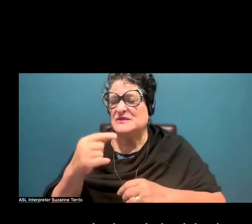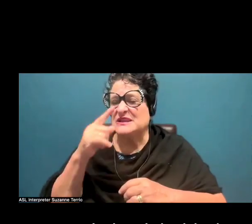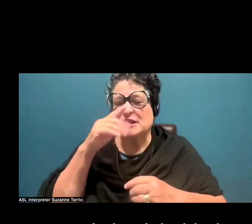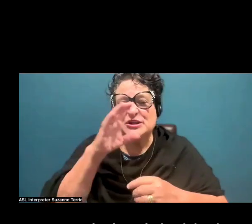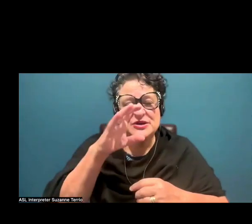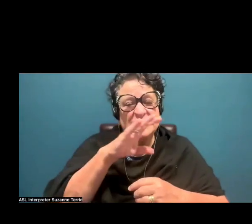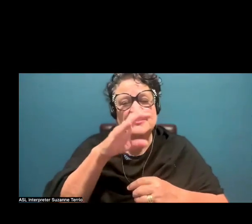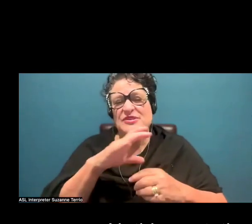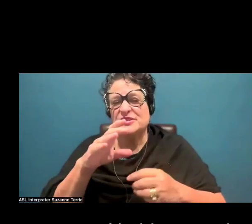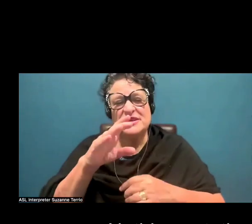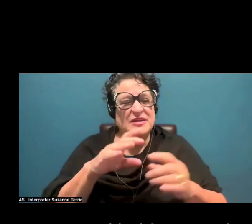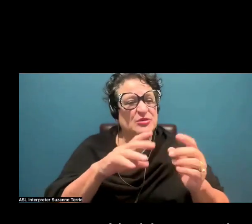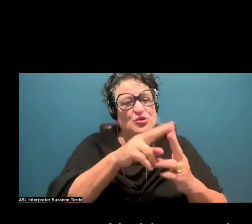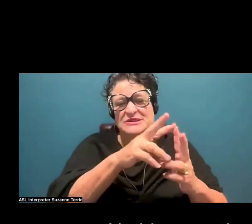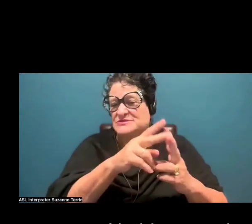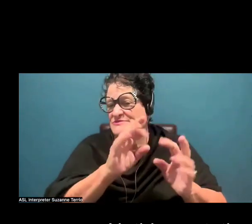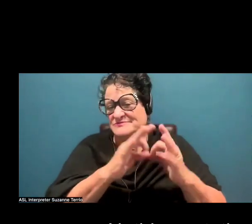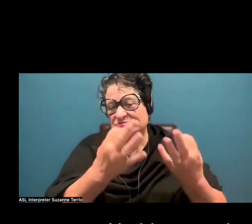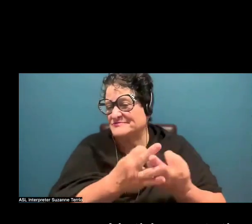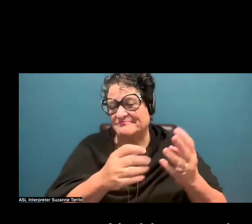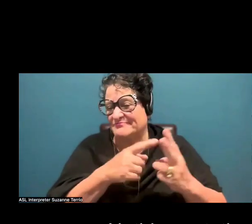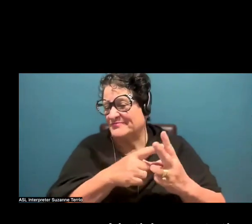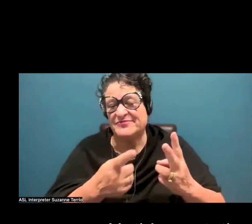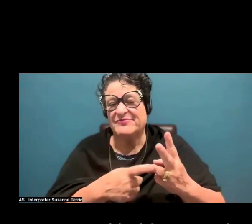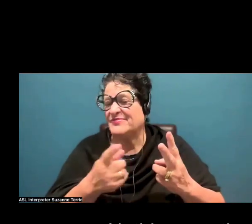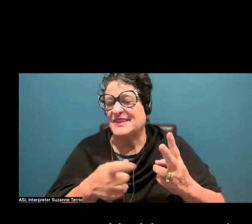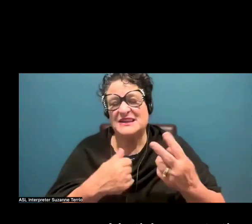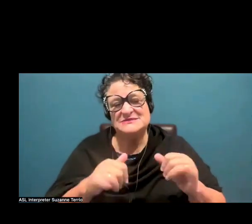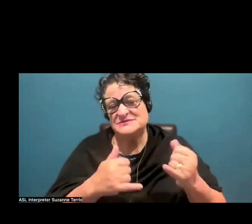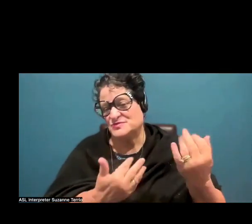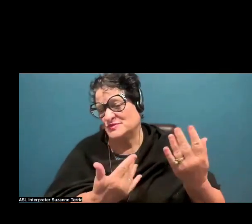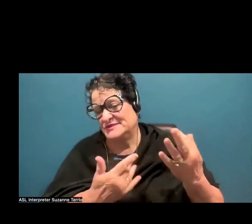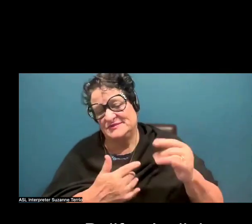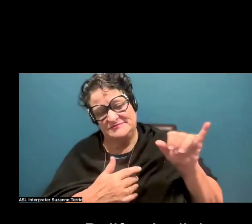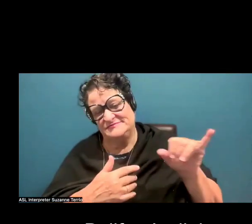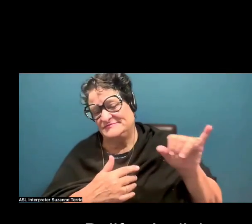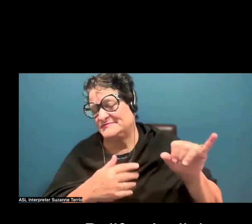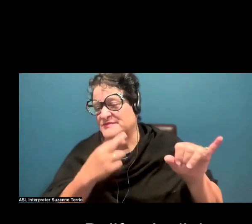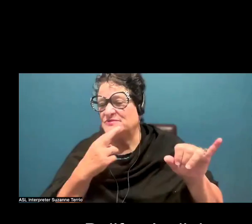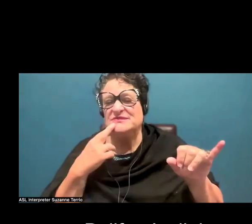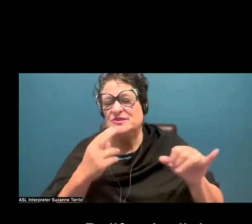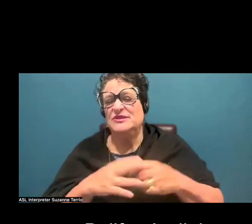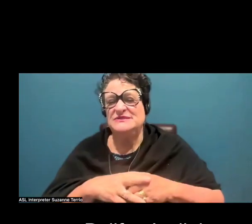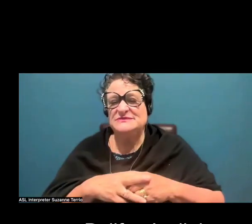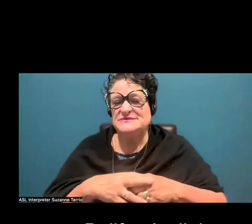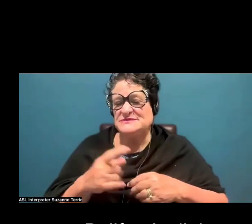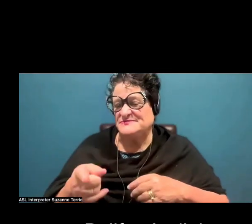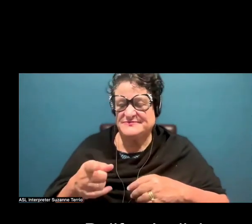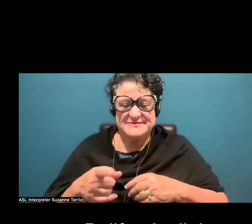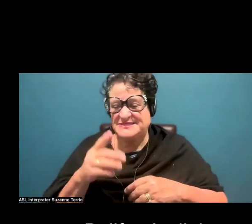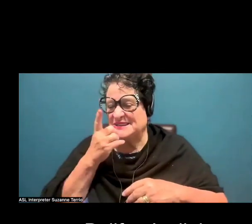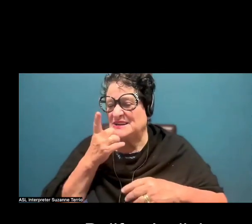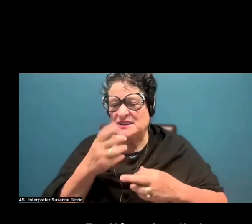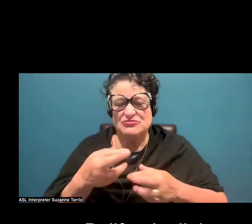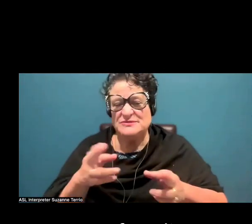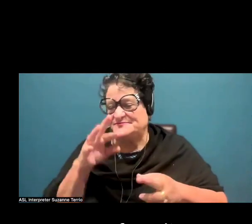Bristow's or the Gales. Nothing yet. They're probably still waiting inside the restaurant. Bullfrog's dining room is cramped, and the whole place smells